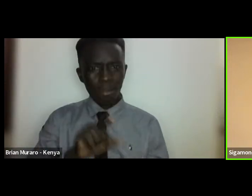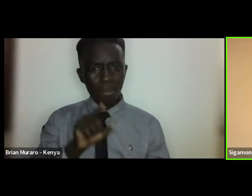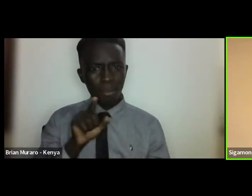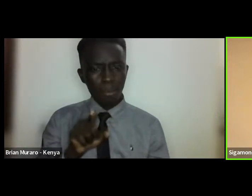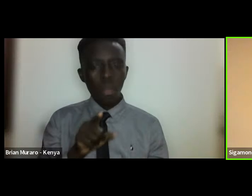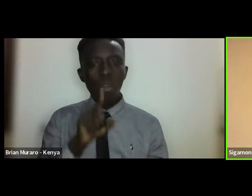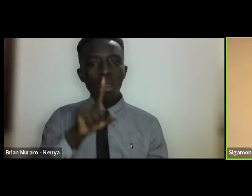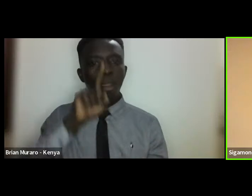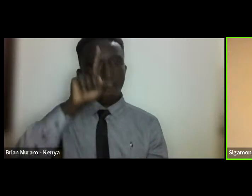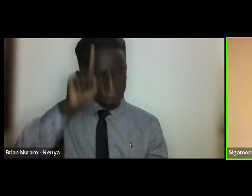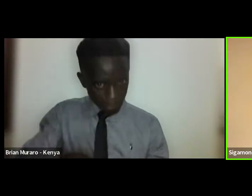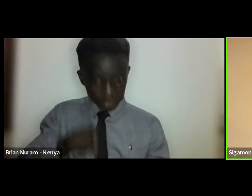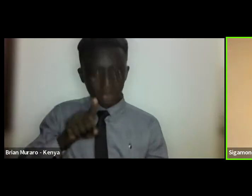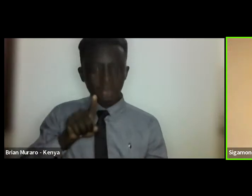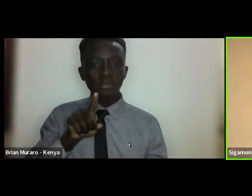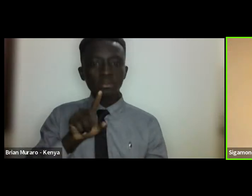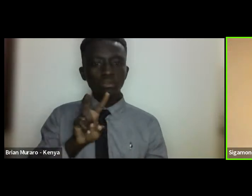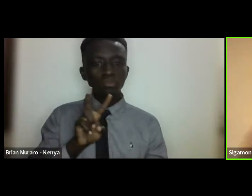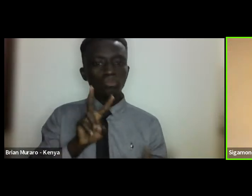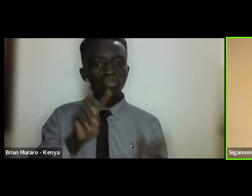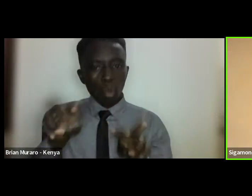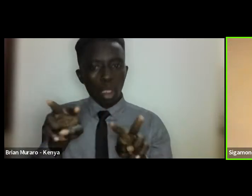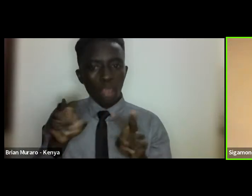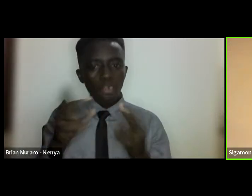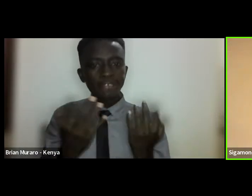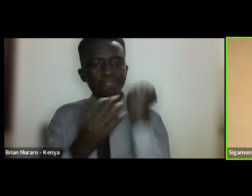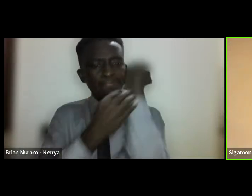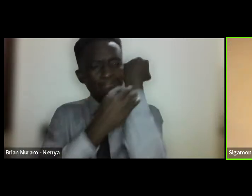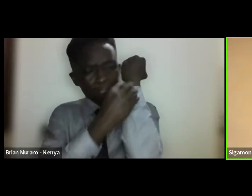look at vulnerable children in totality.